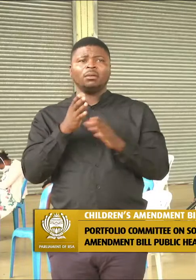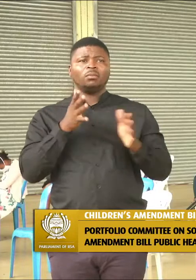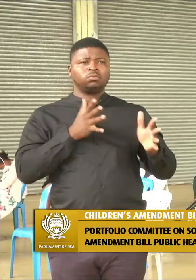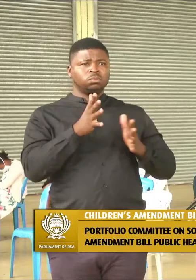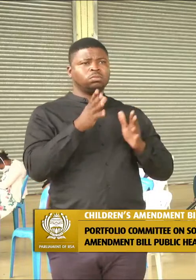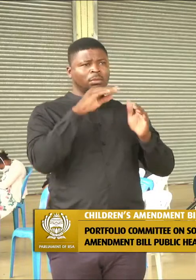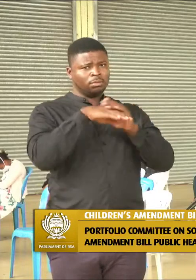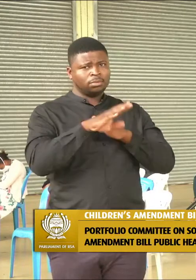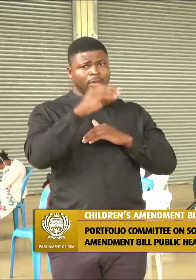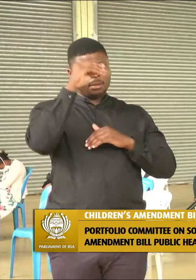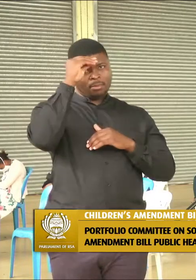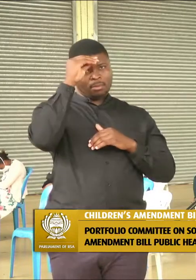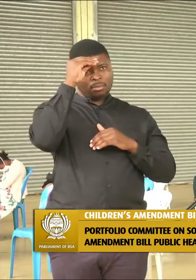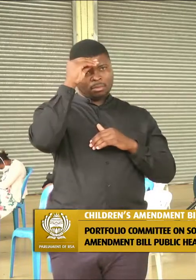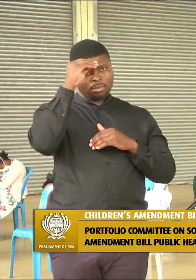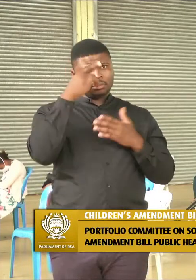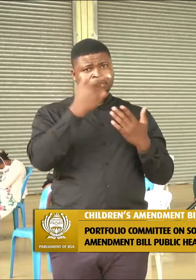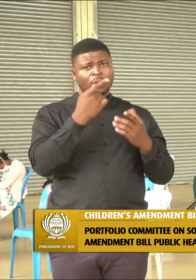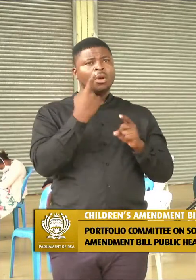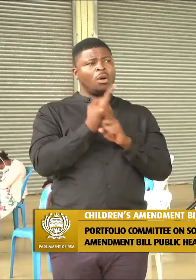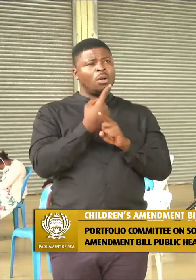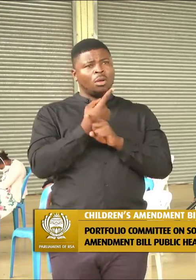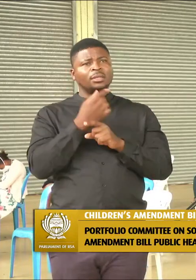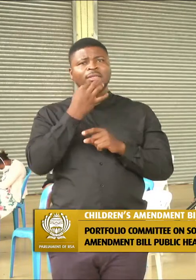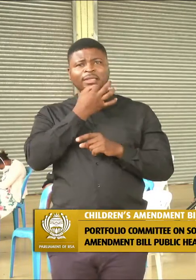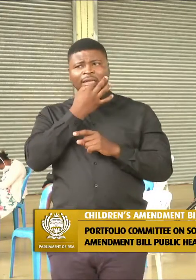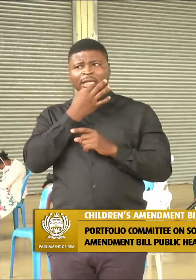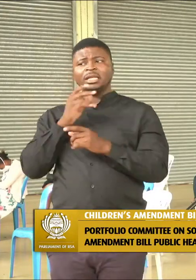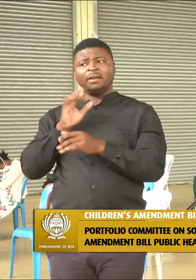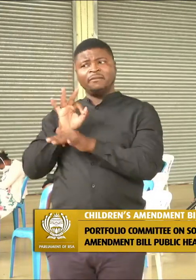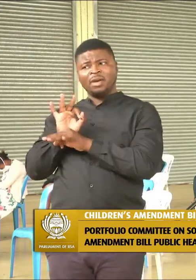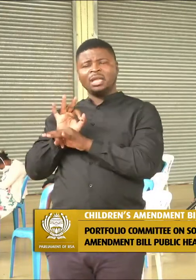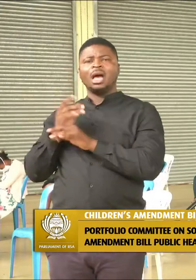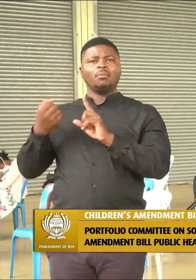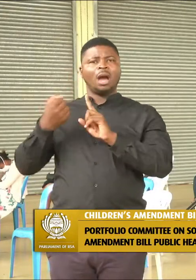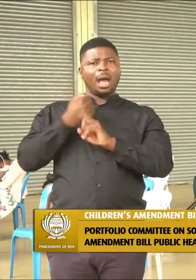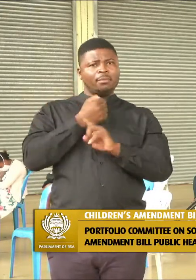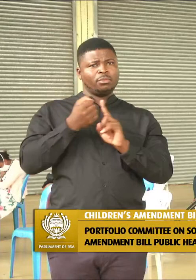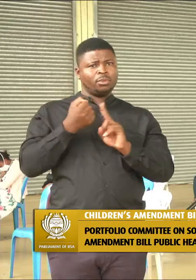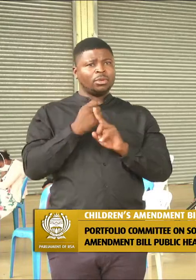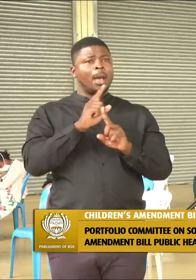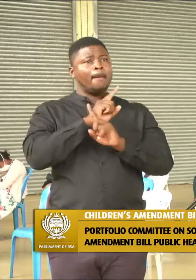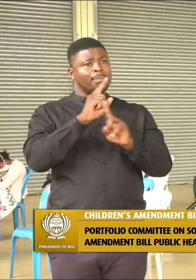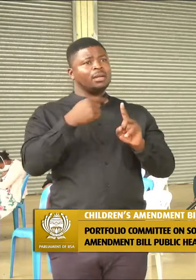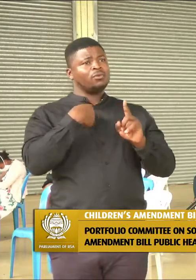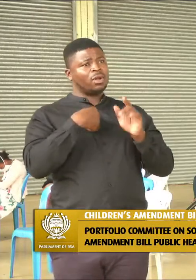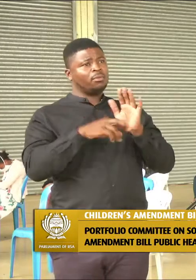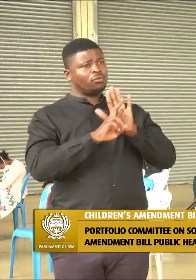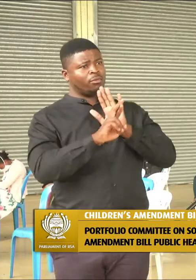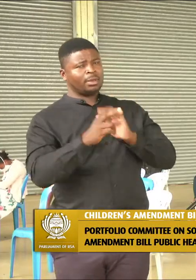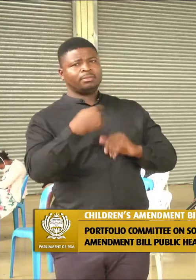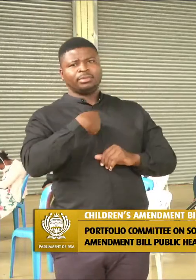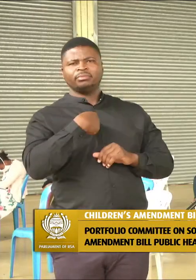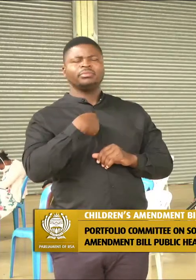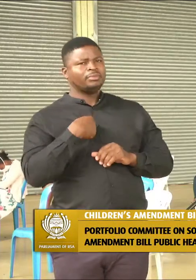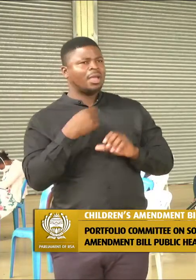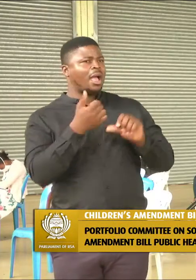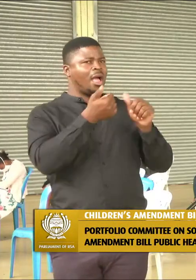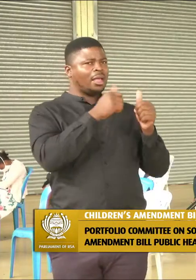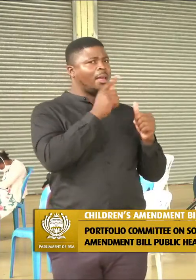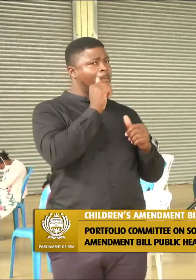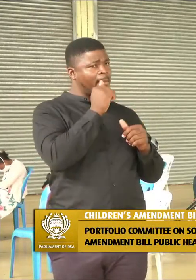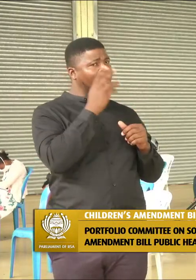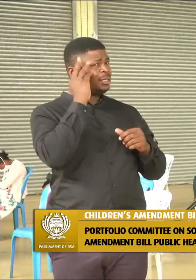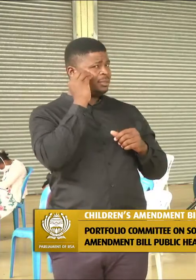lay a charge of abuse against a father. And I'm not talking about myself, I'm talking on behalf of others in the group. Right? Ngikubonile lokhu